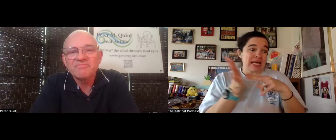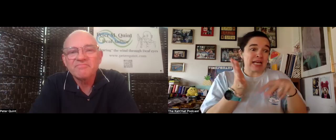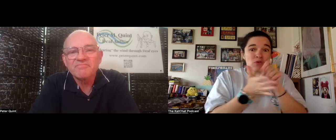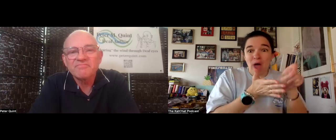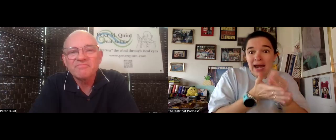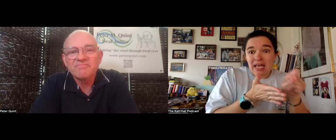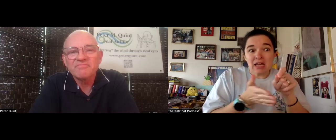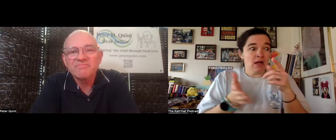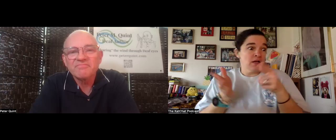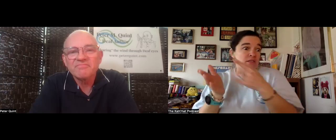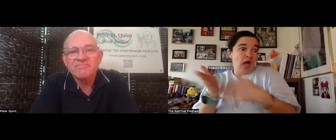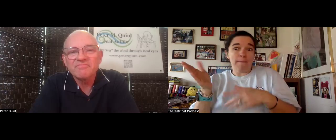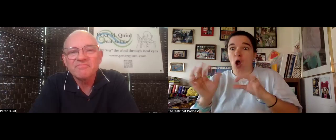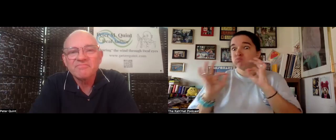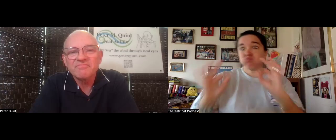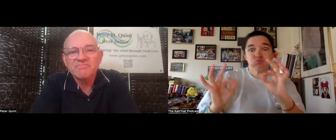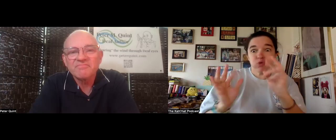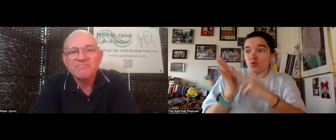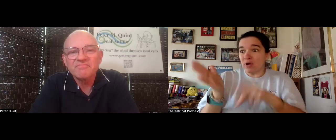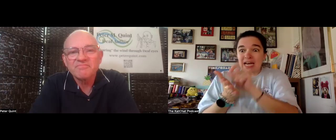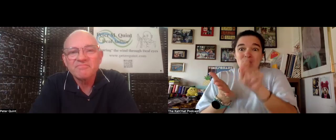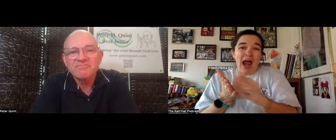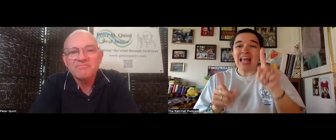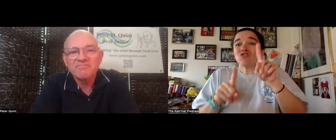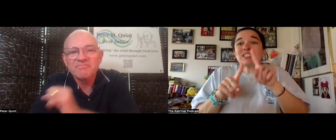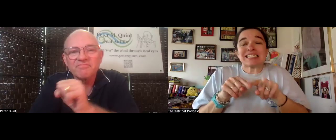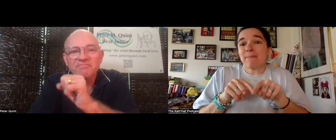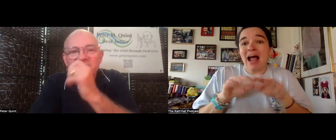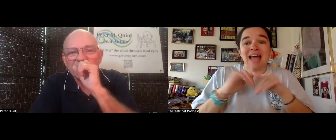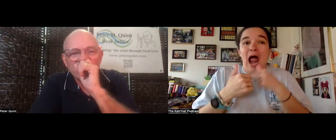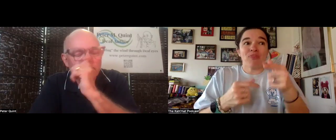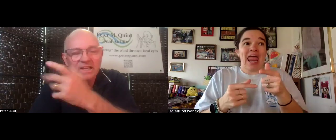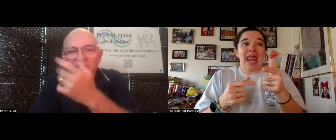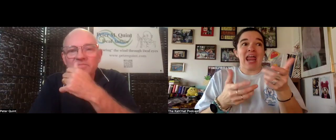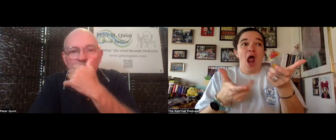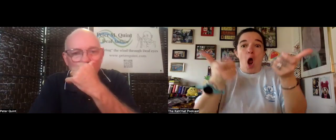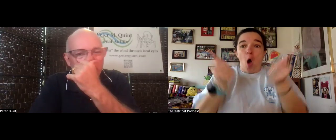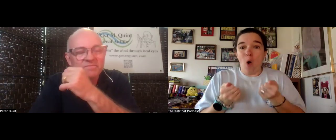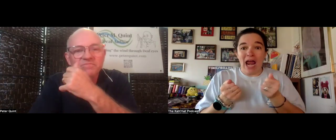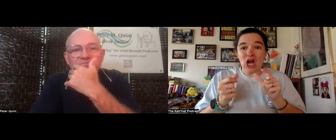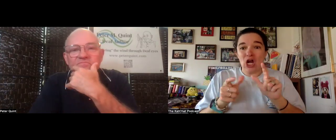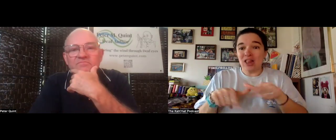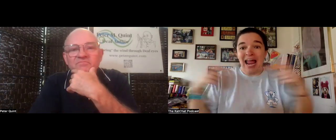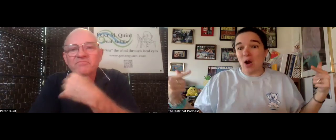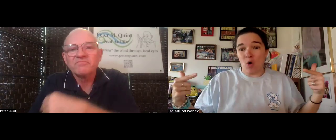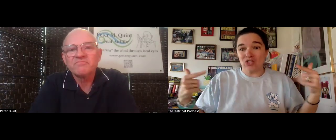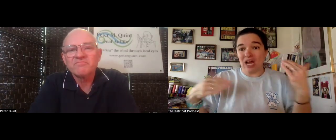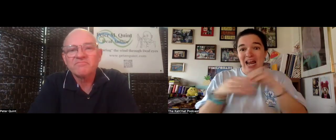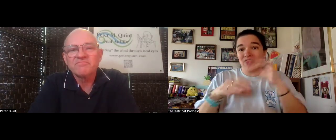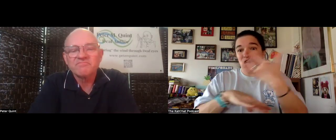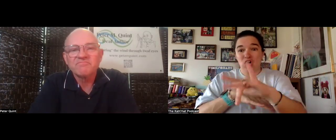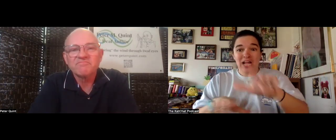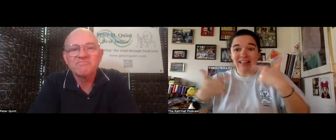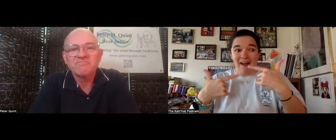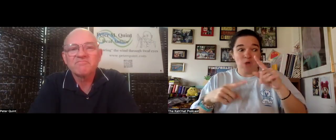at reading, writing, some are really, really, it just depends how they acquire language